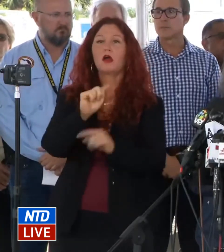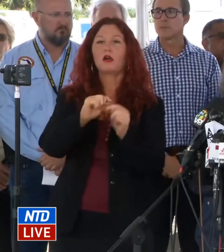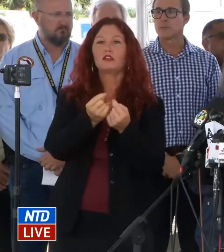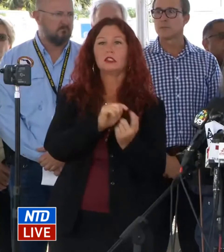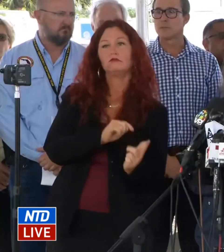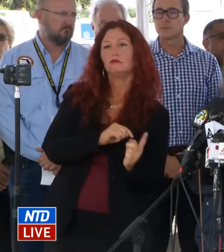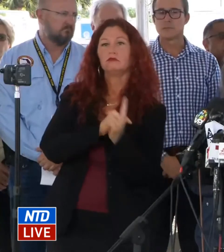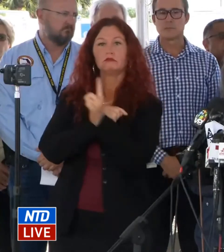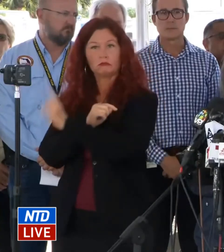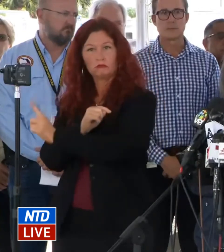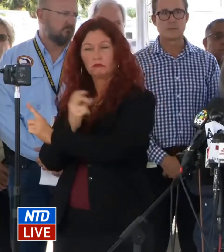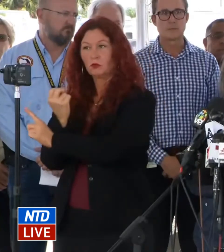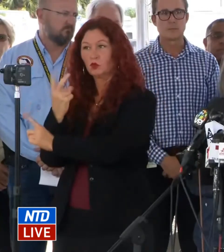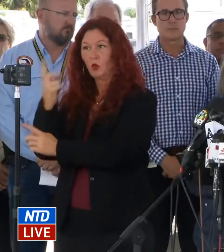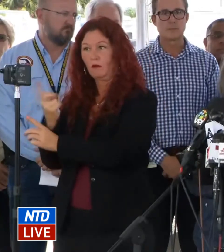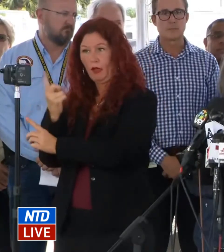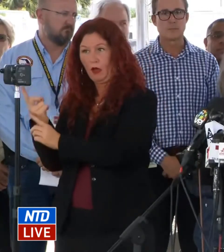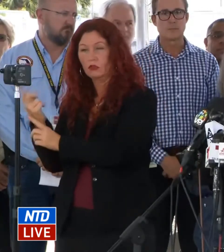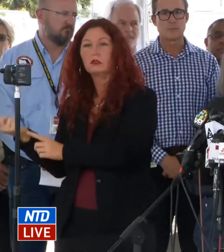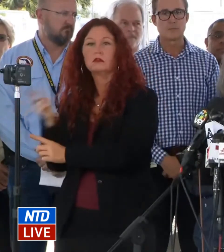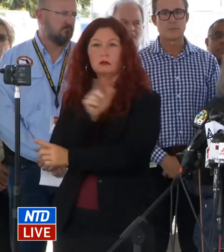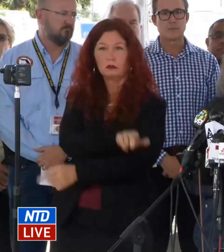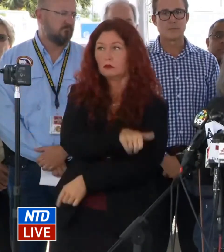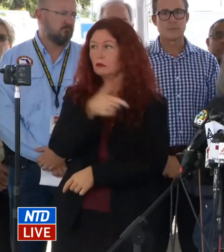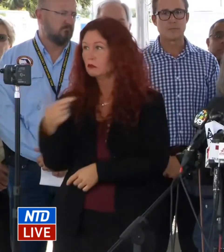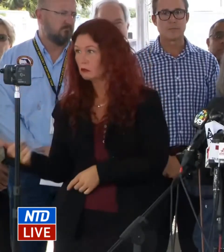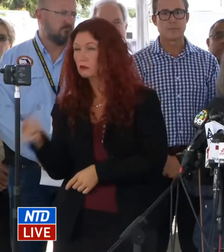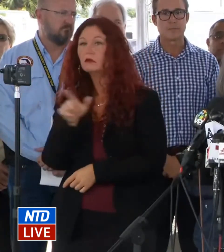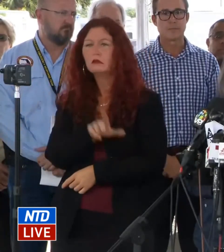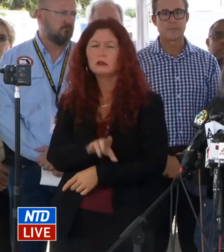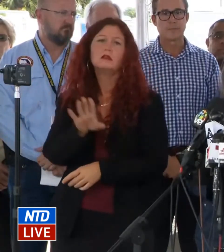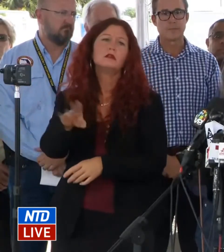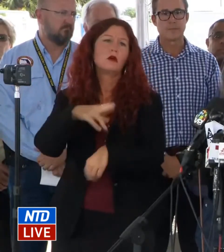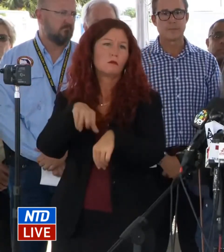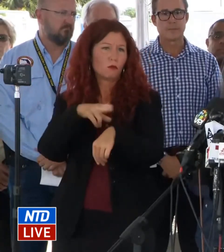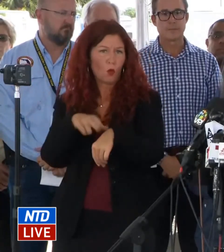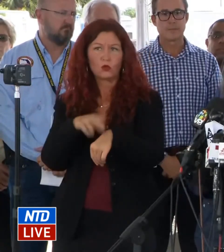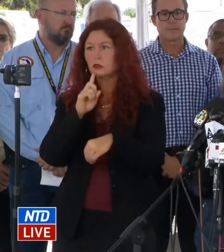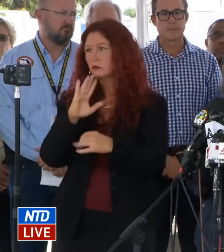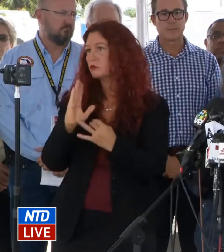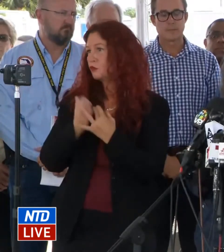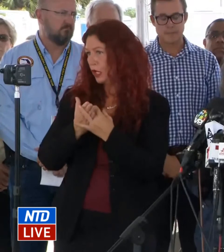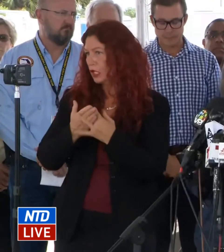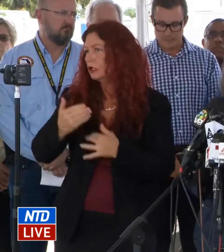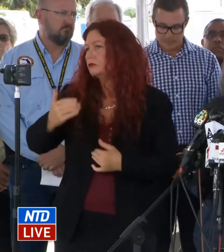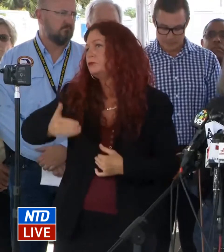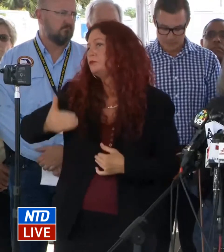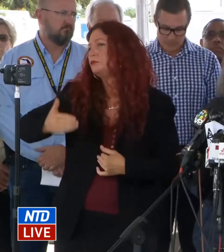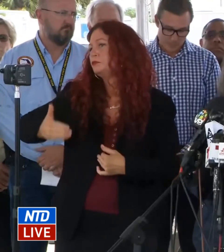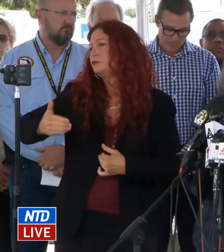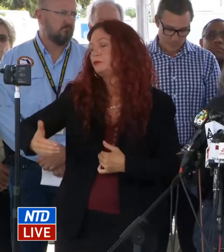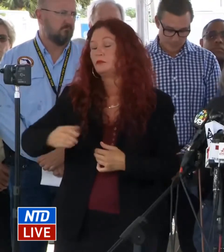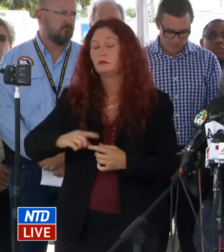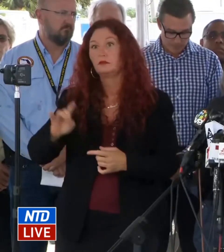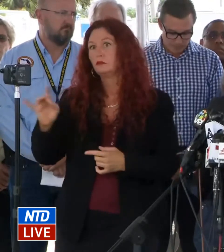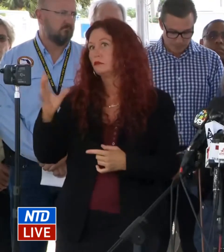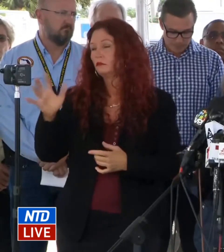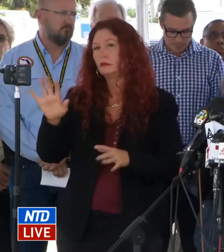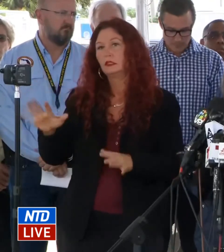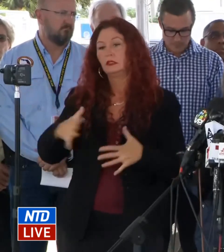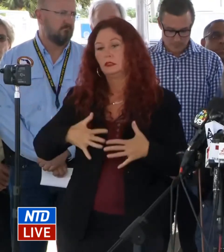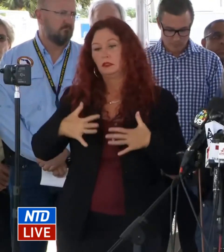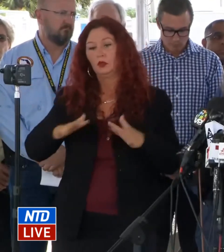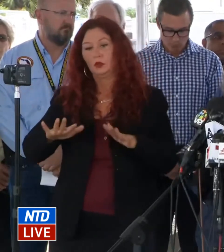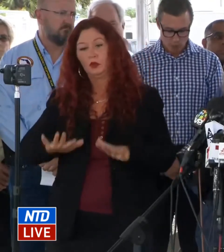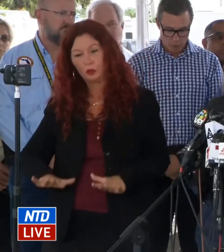medically, and just to make sure that they can get back safely on the mound, because it is such painstaking,